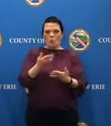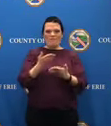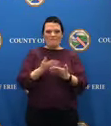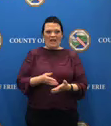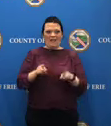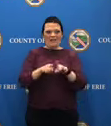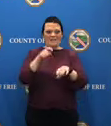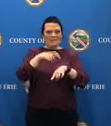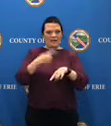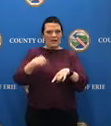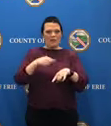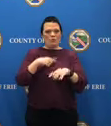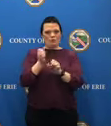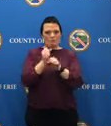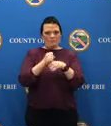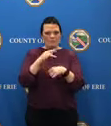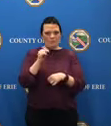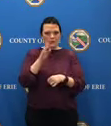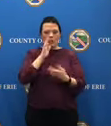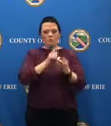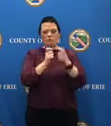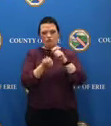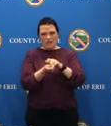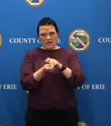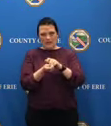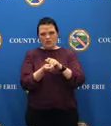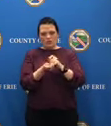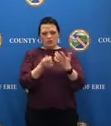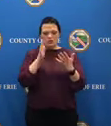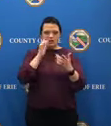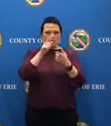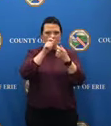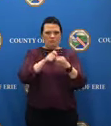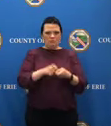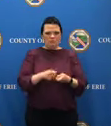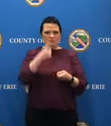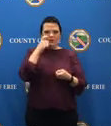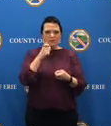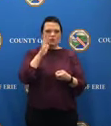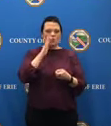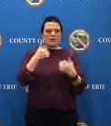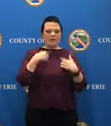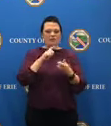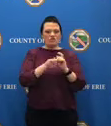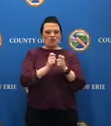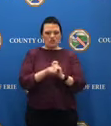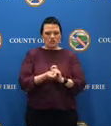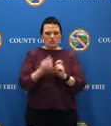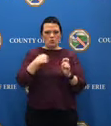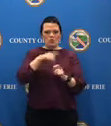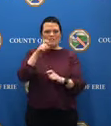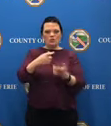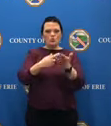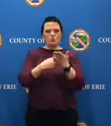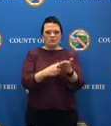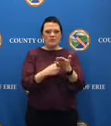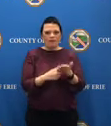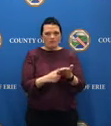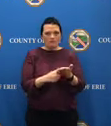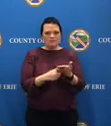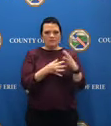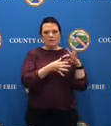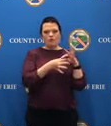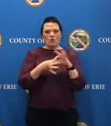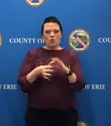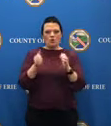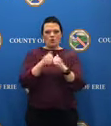put together. It is going to change, and I'll go into a little bit of detail because we know there's going to be some changes that we need to discuss